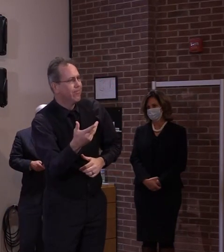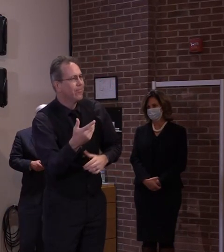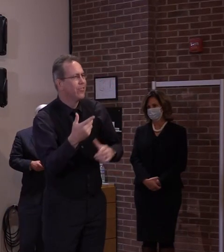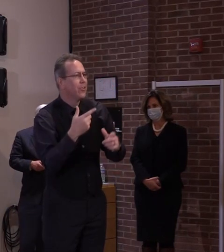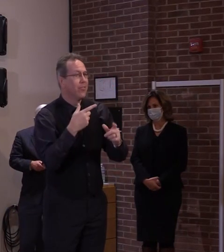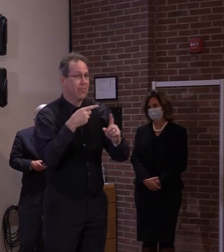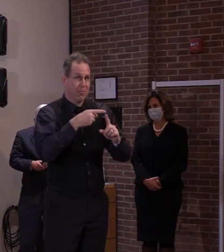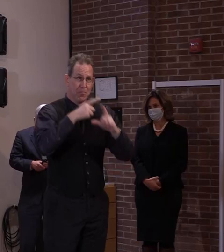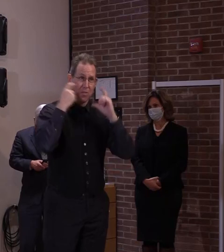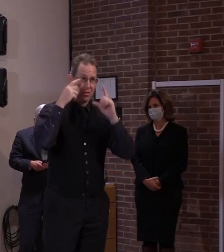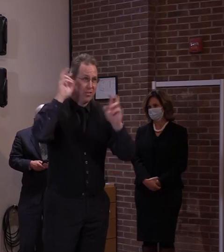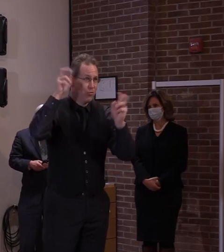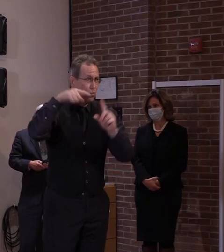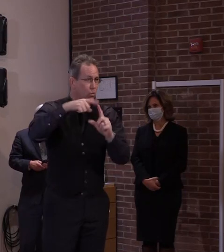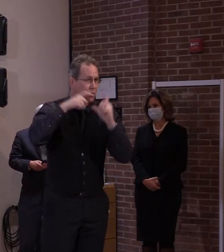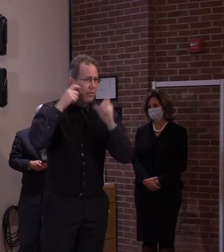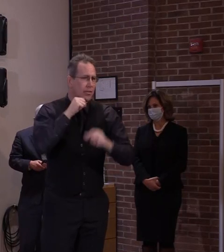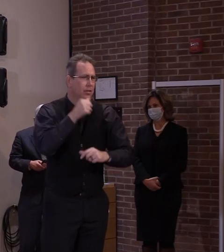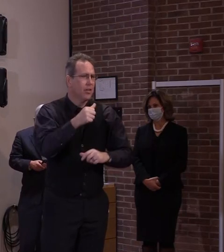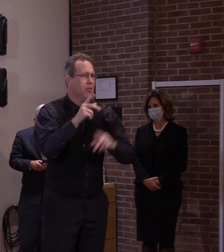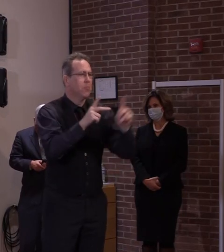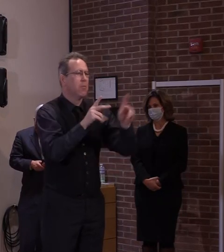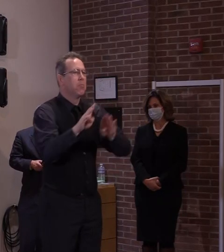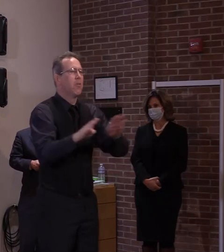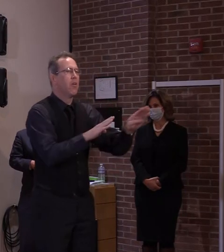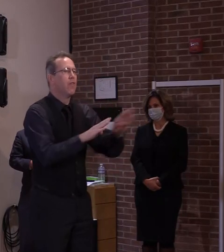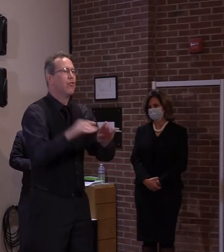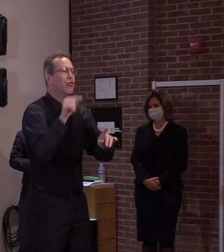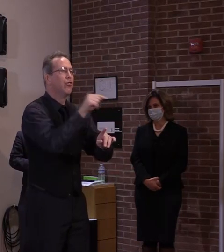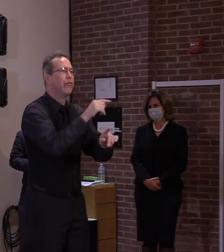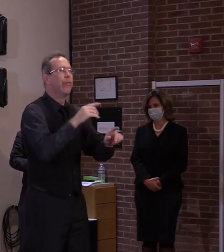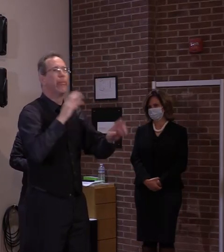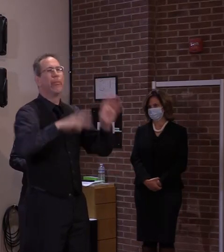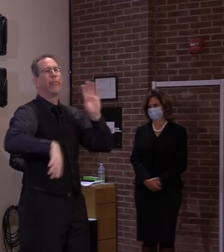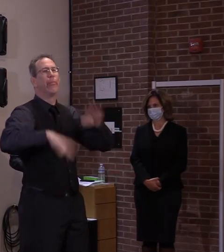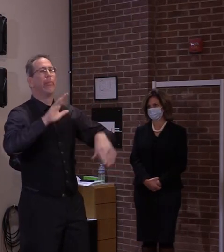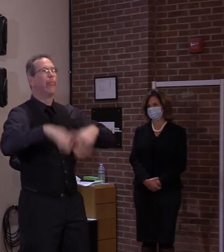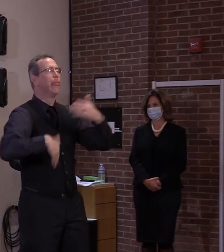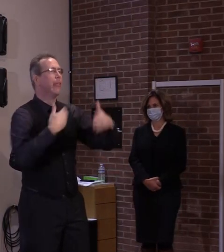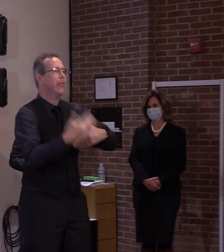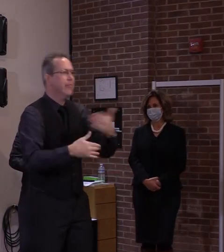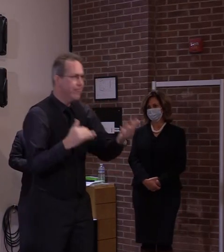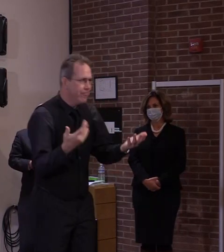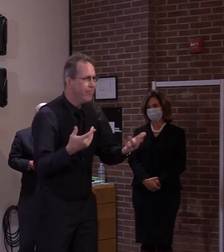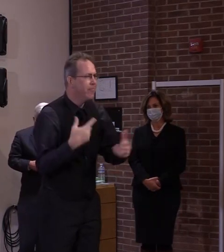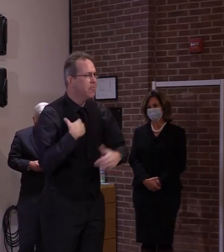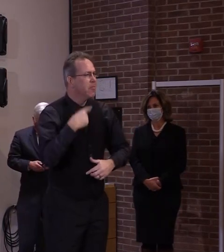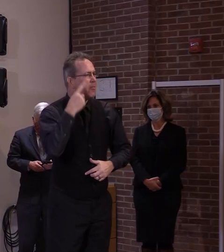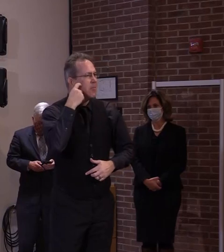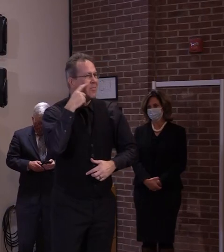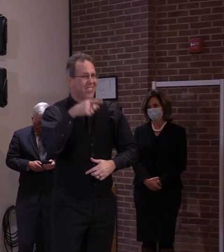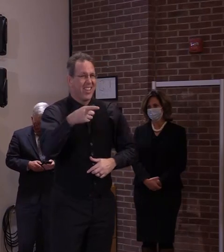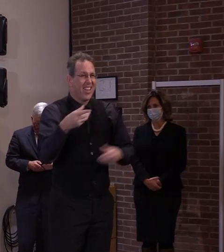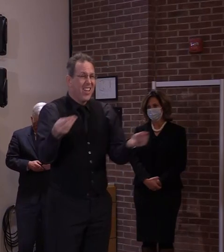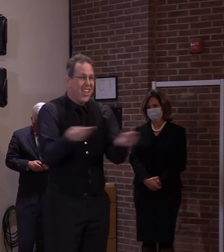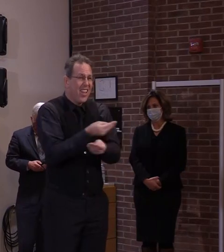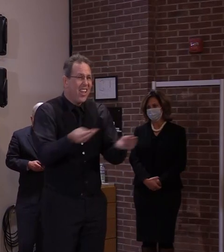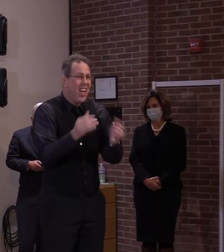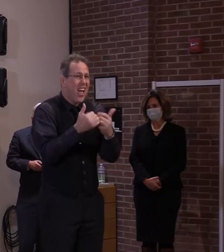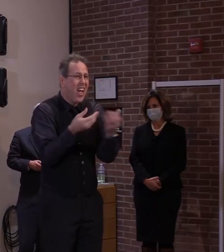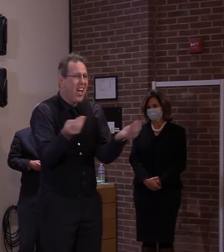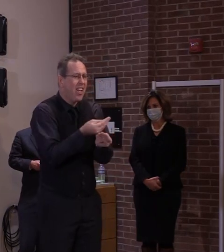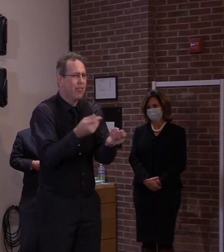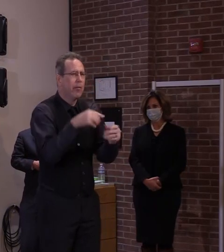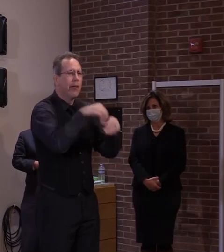And that's where I believe there's a lot of transmission. Timing is